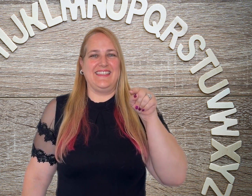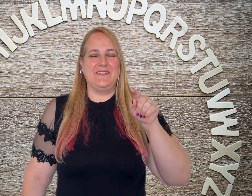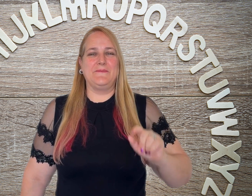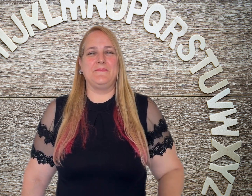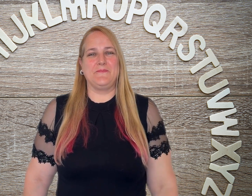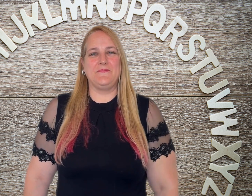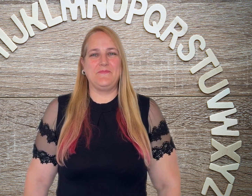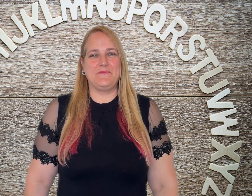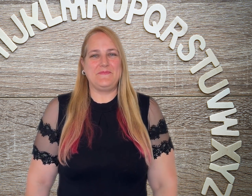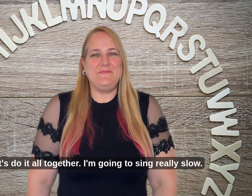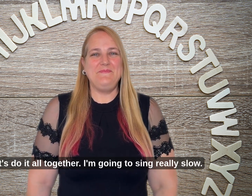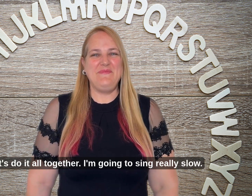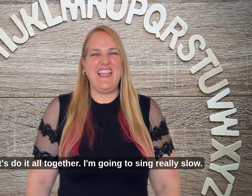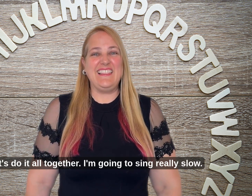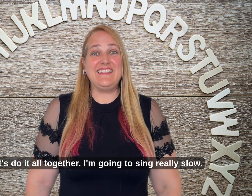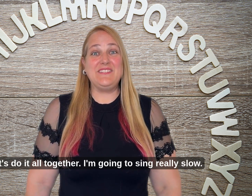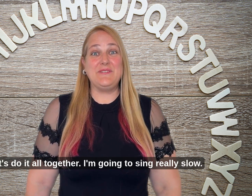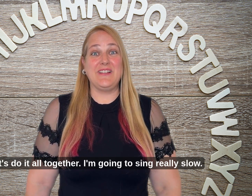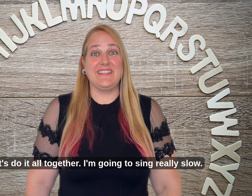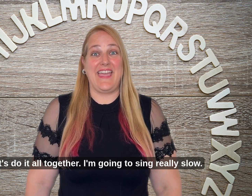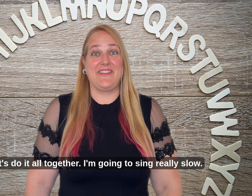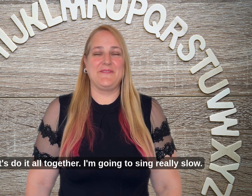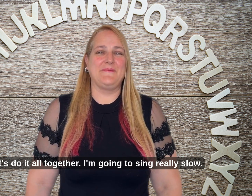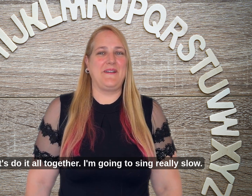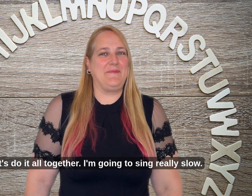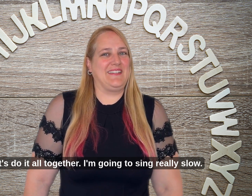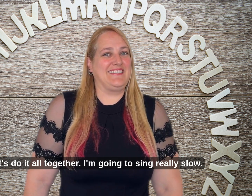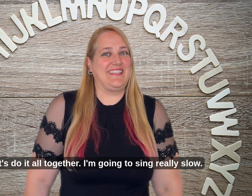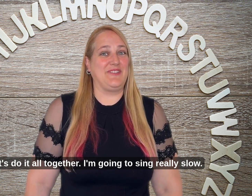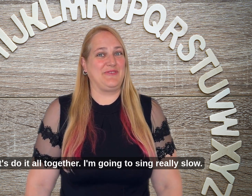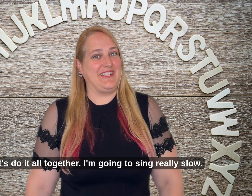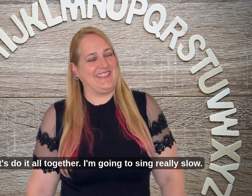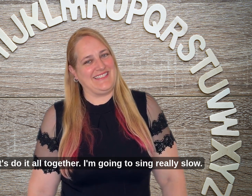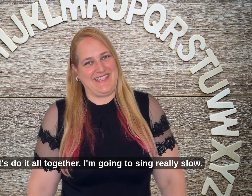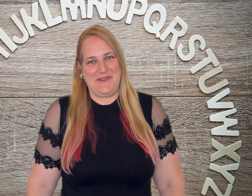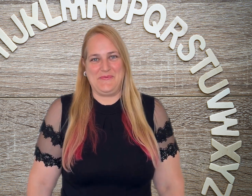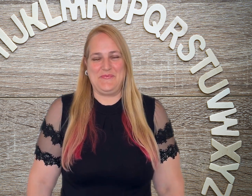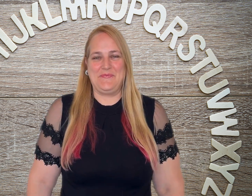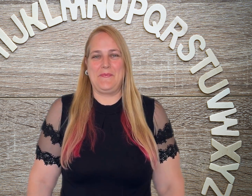Z. Let's do it all together. I'm going to sing really slow.